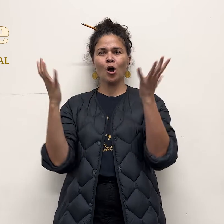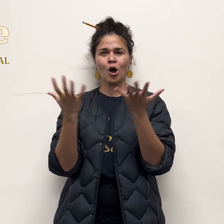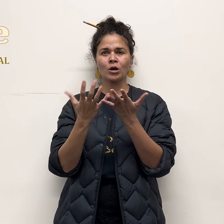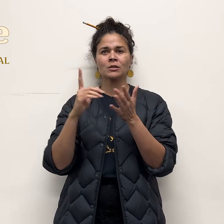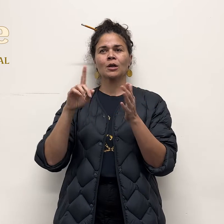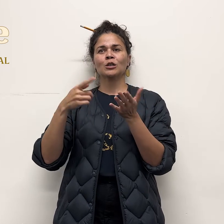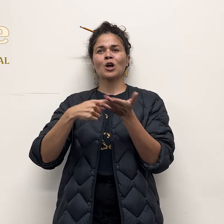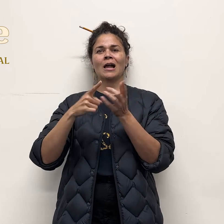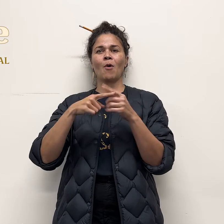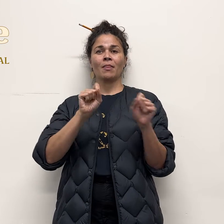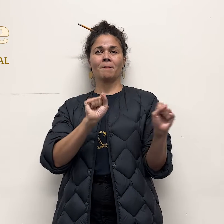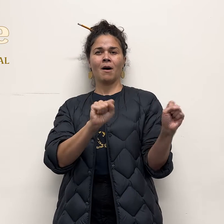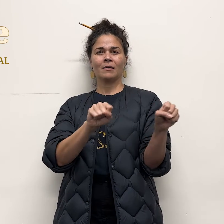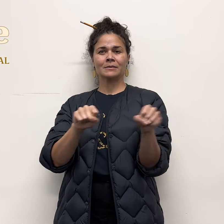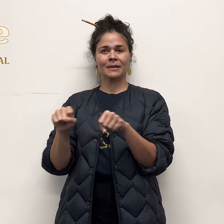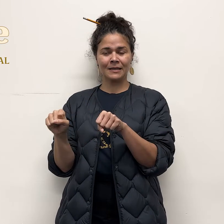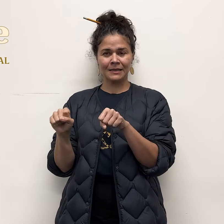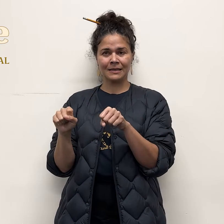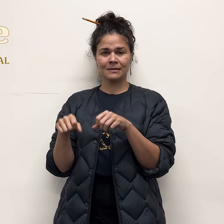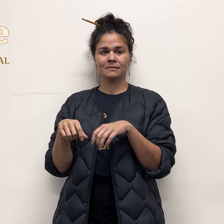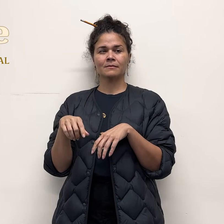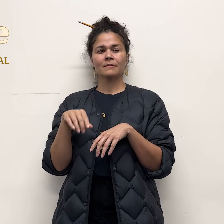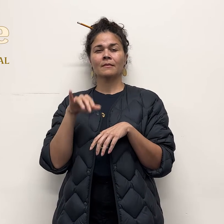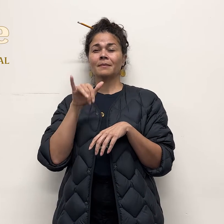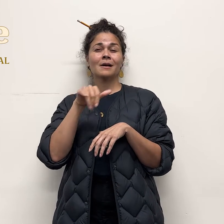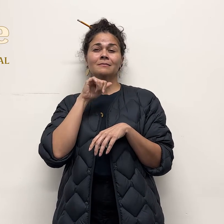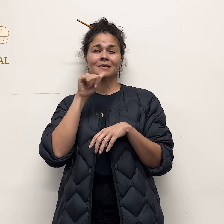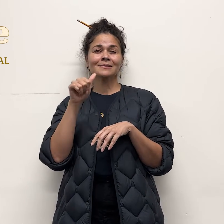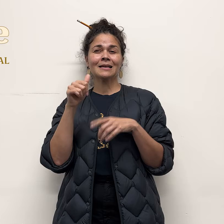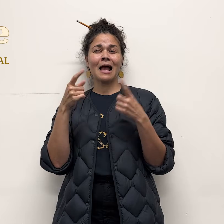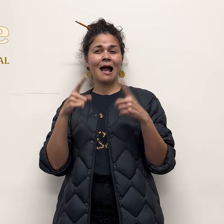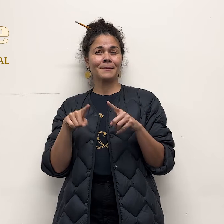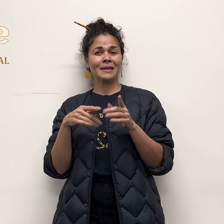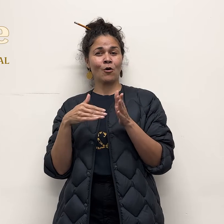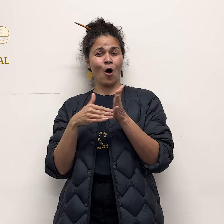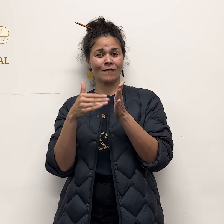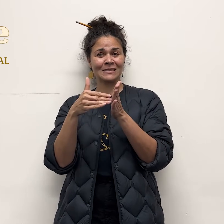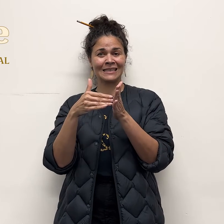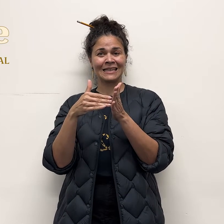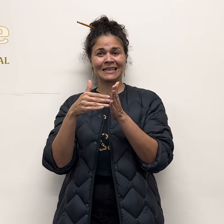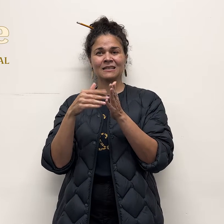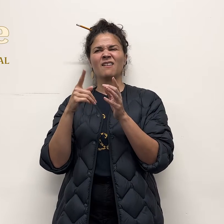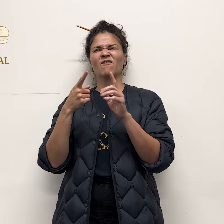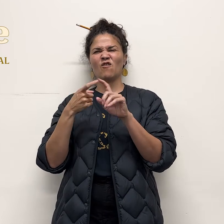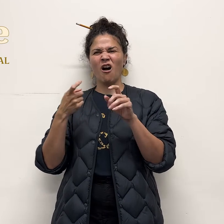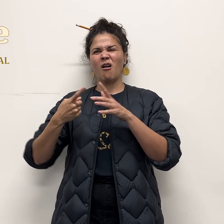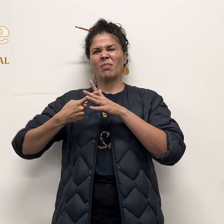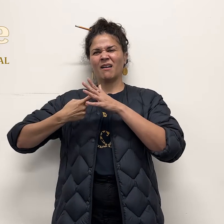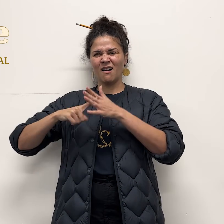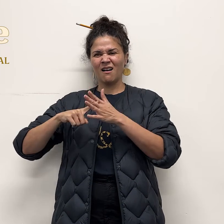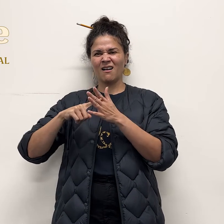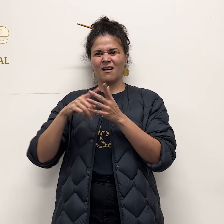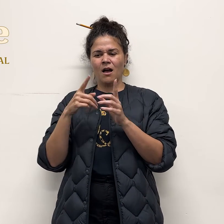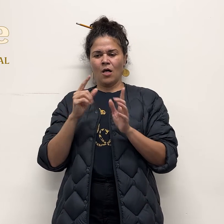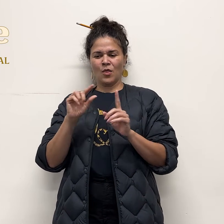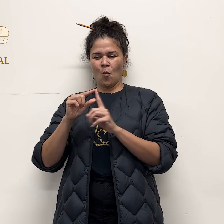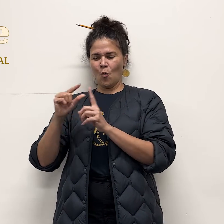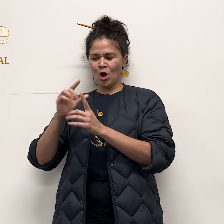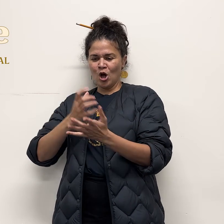whole, to give them choices about possibilities, and the truth be told, that doesn't happen very often. So from the moment the words